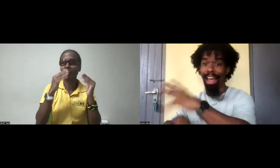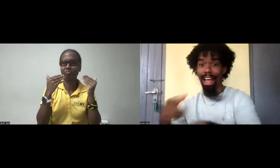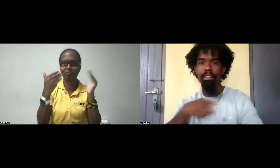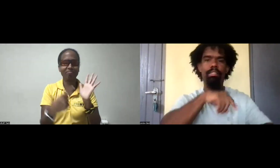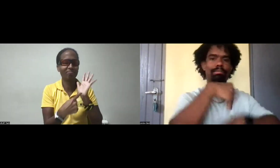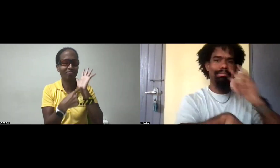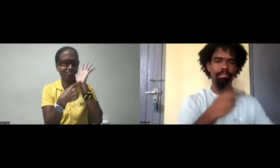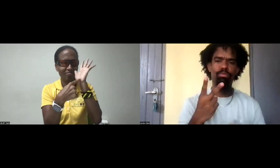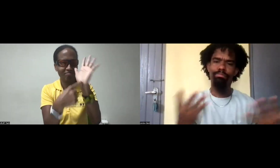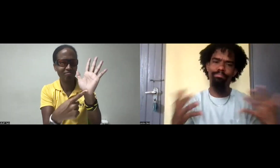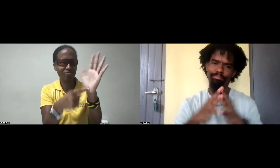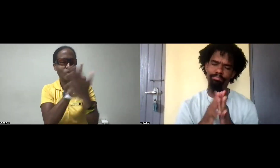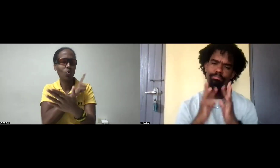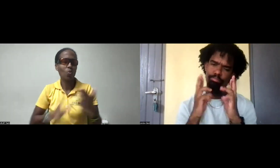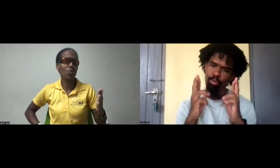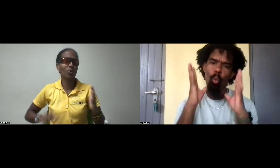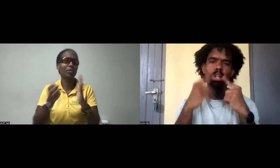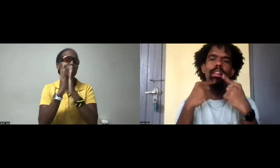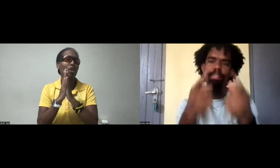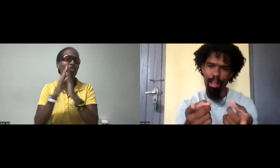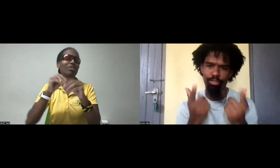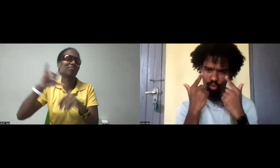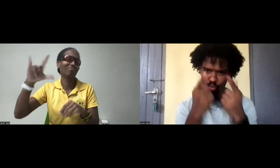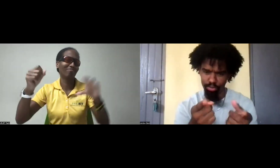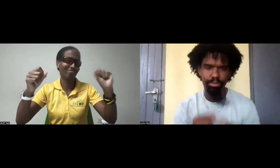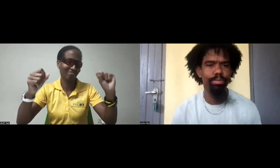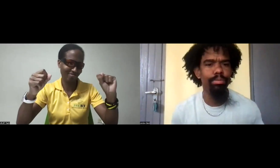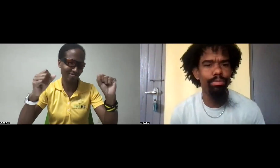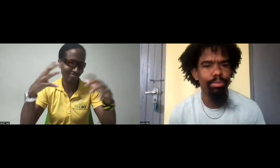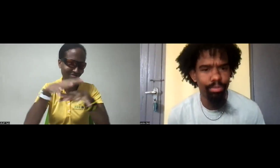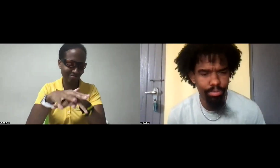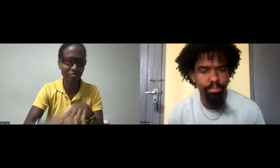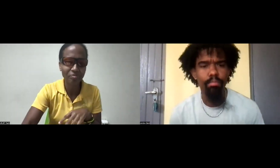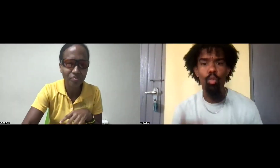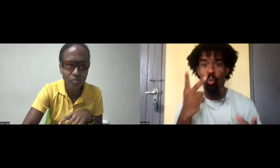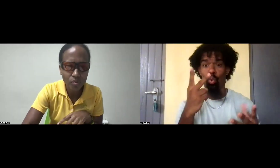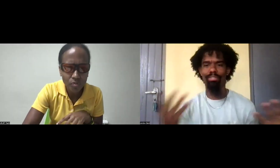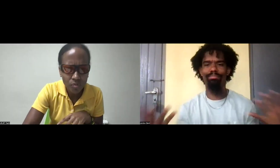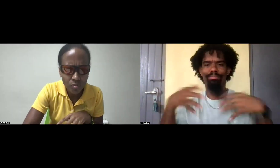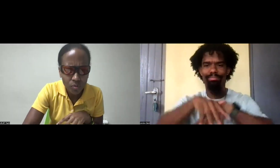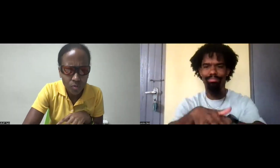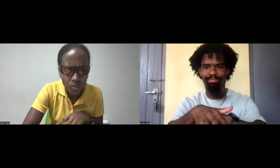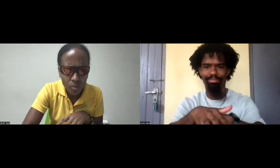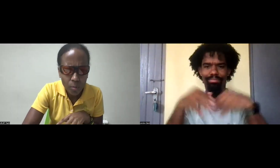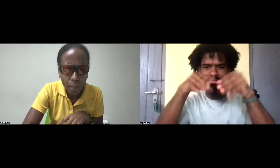All right. So we're going to show the Lord's Prayer, and it's in JSL and Country Sign merged. Okay,